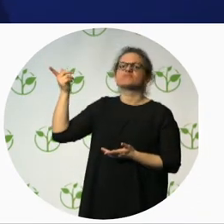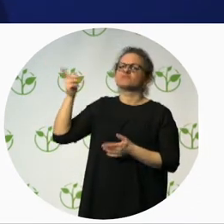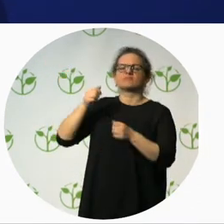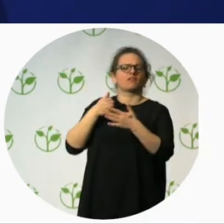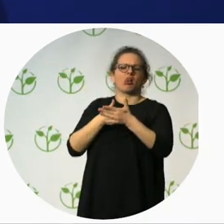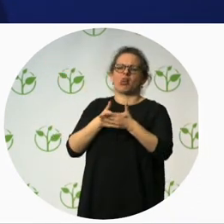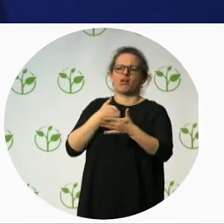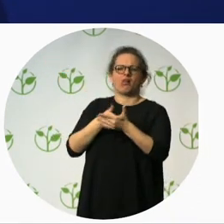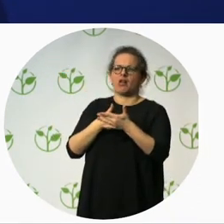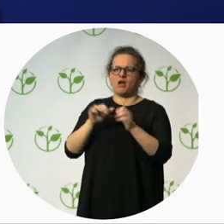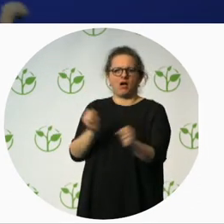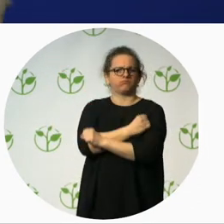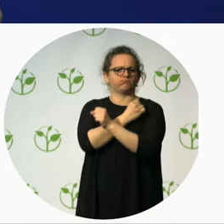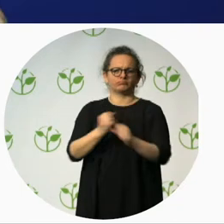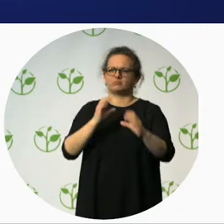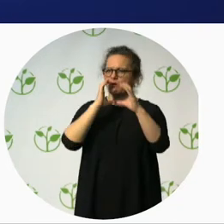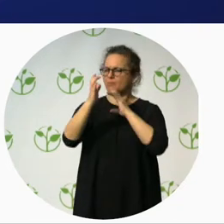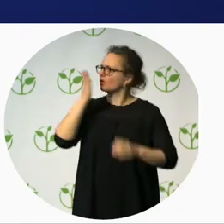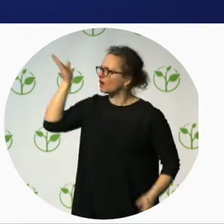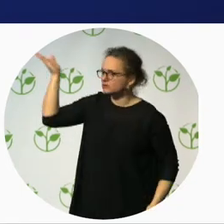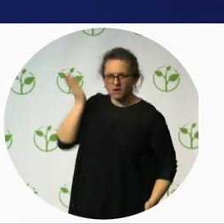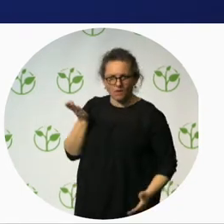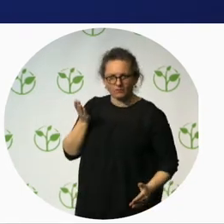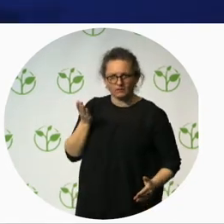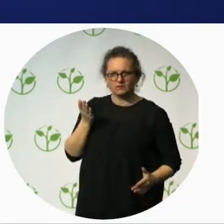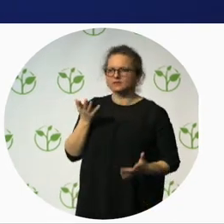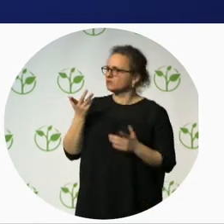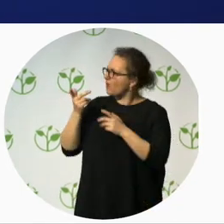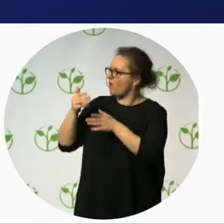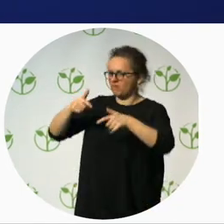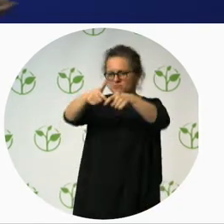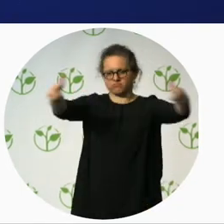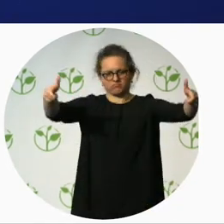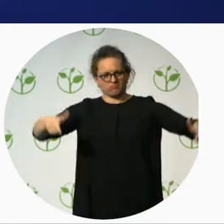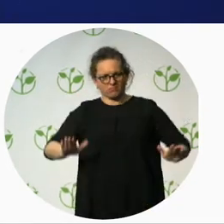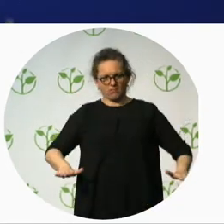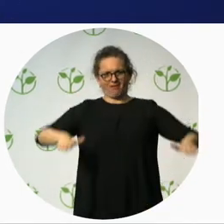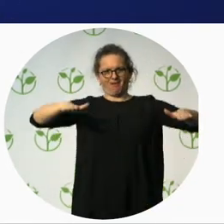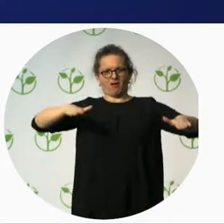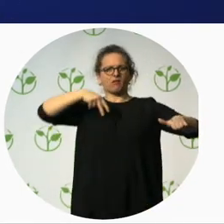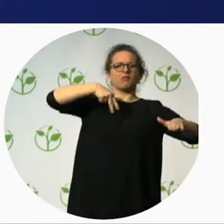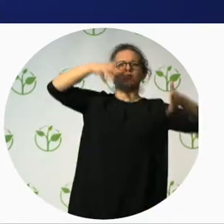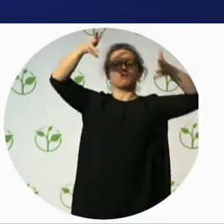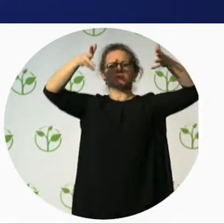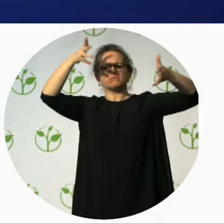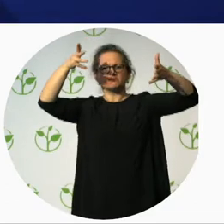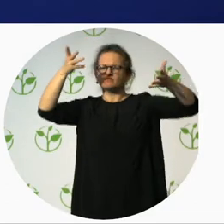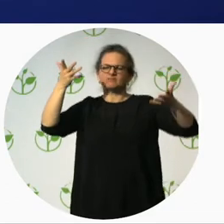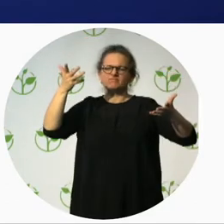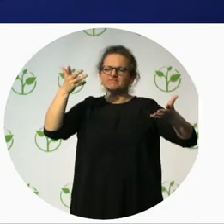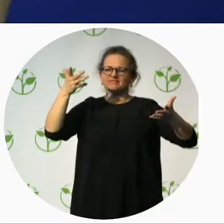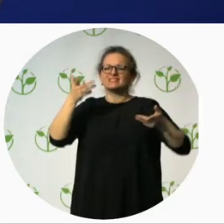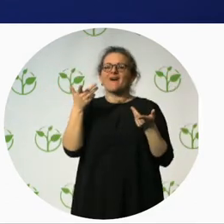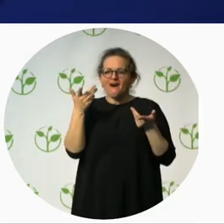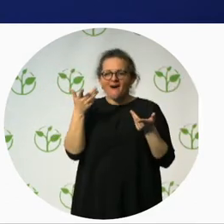podium and be seen and heard. And secondly, to prove that we're all about solutions. So Bobbi, it is wonderful to have you. A big